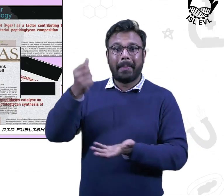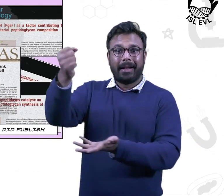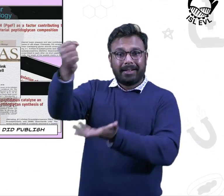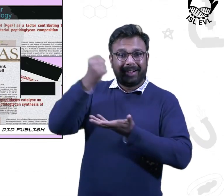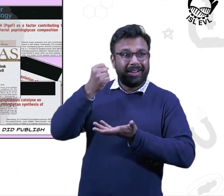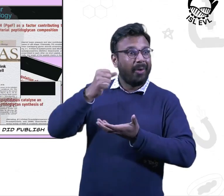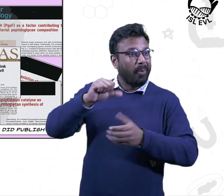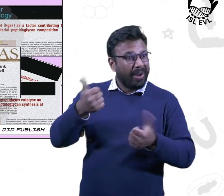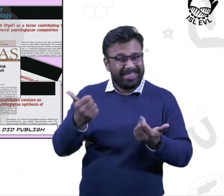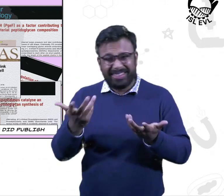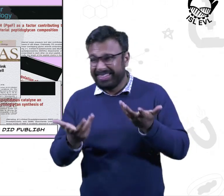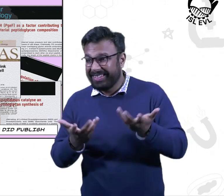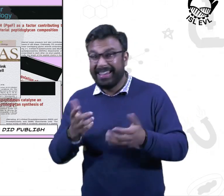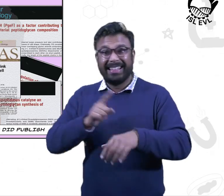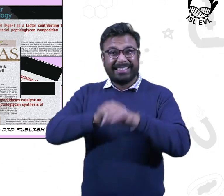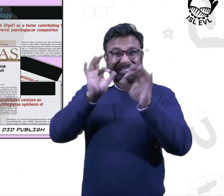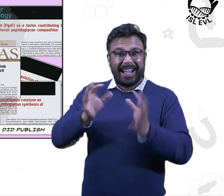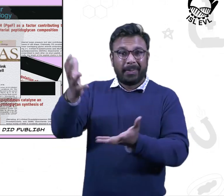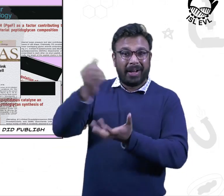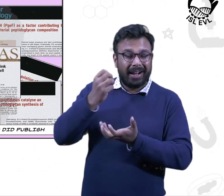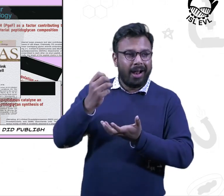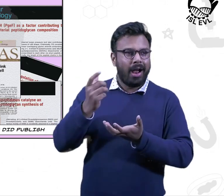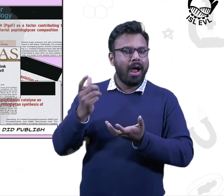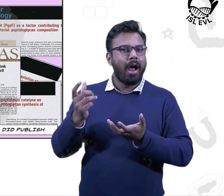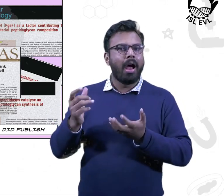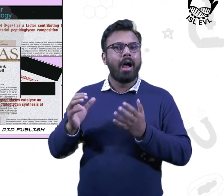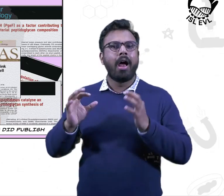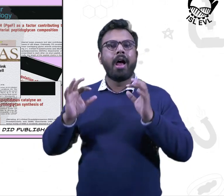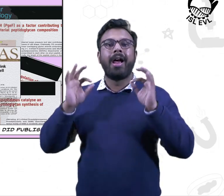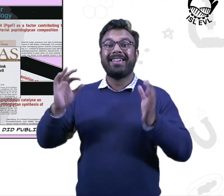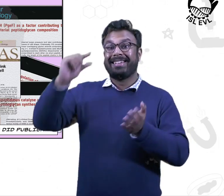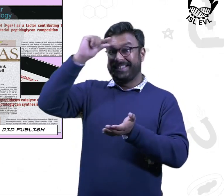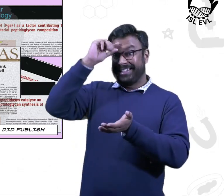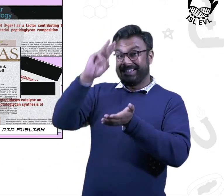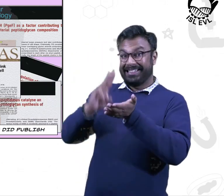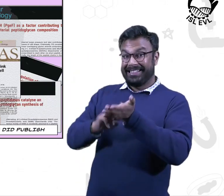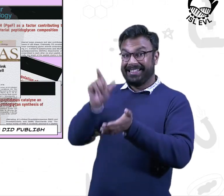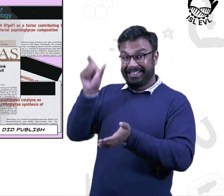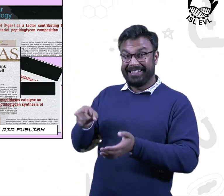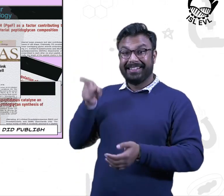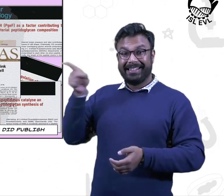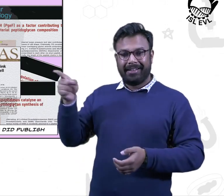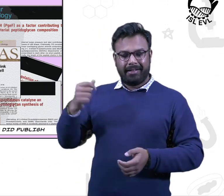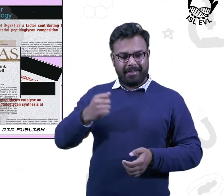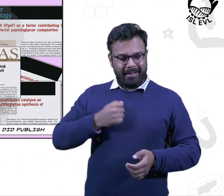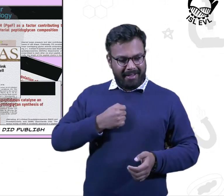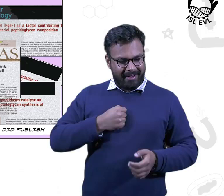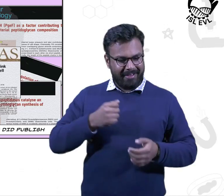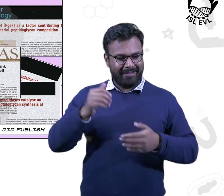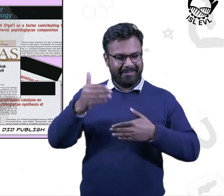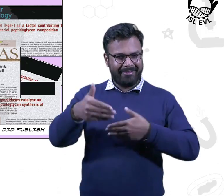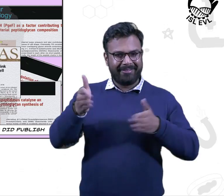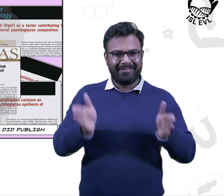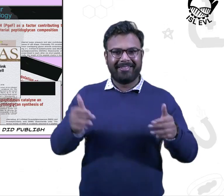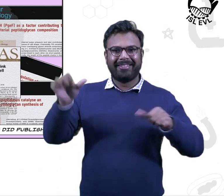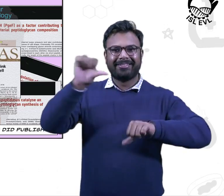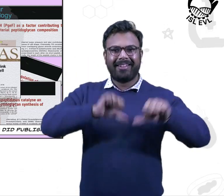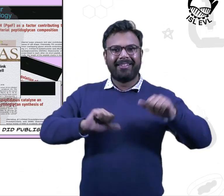relevant? Should she publish her findings? Will her grant be approved? She was very happy that she had started her lab as an